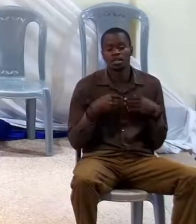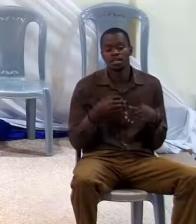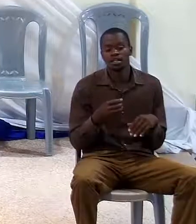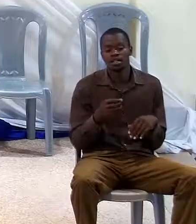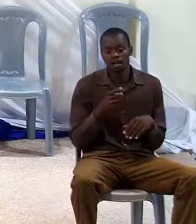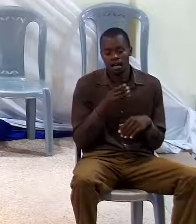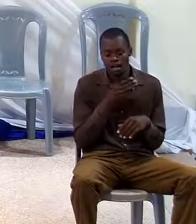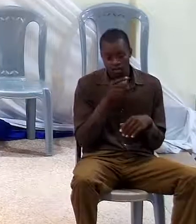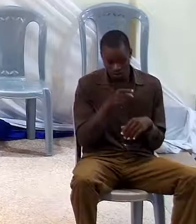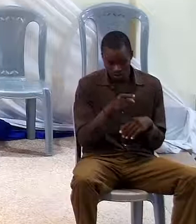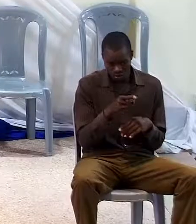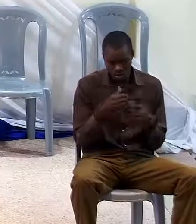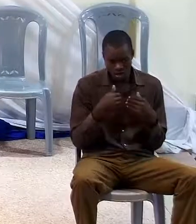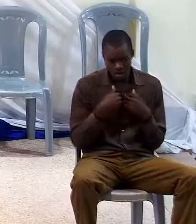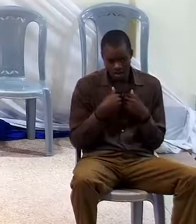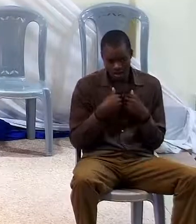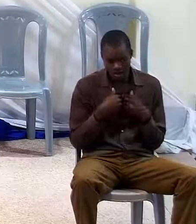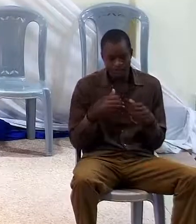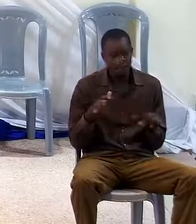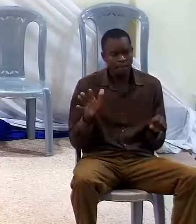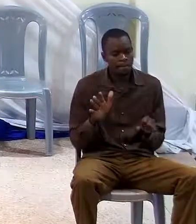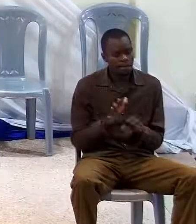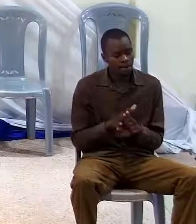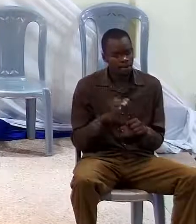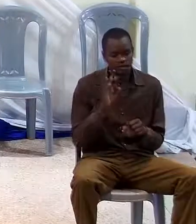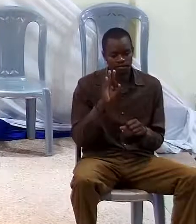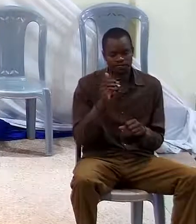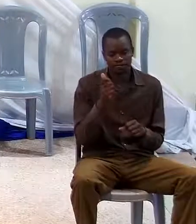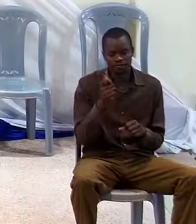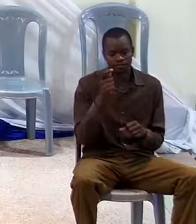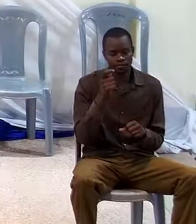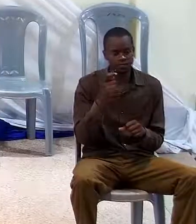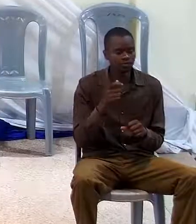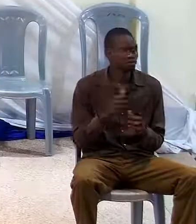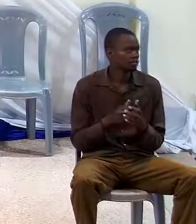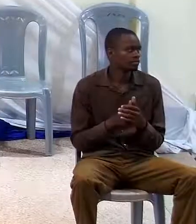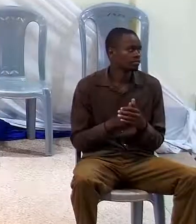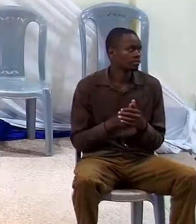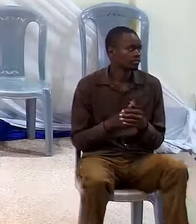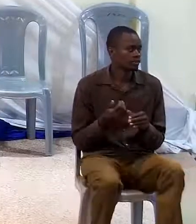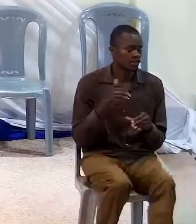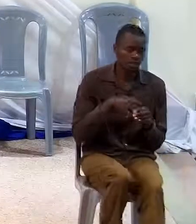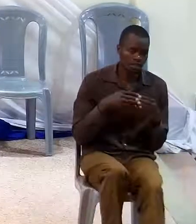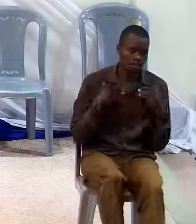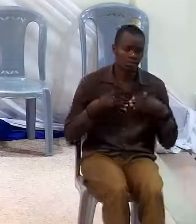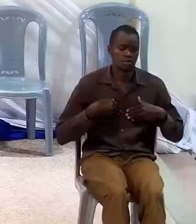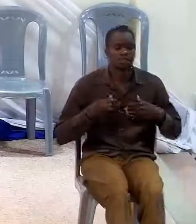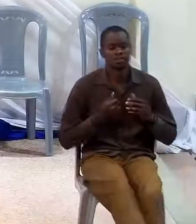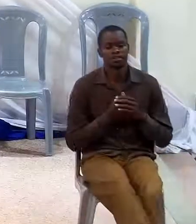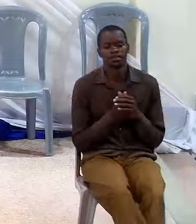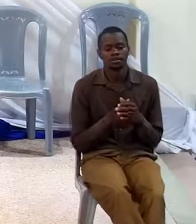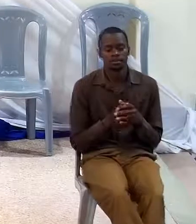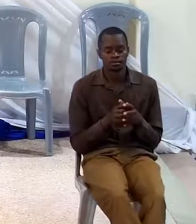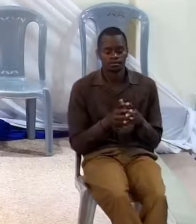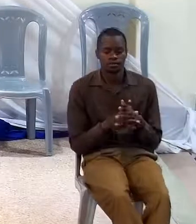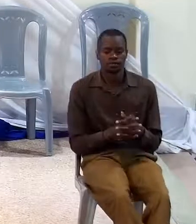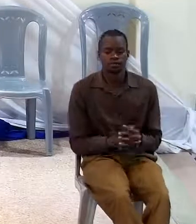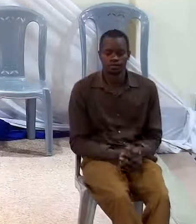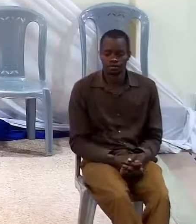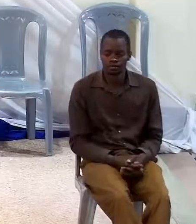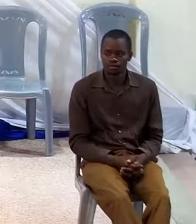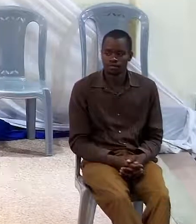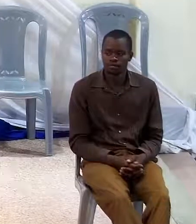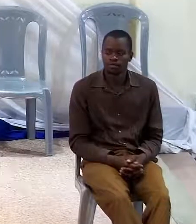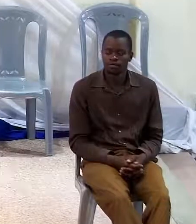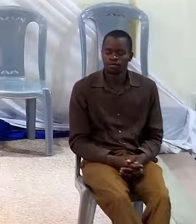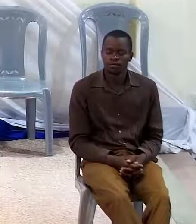excess food consumption that will lead into excessive weight.